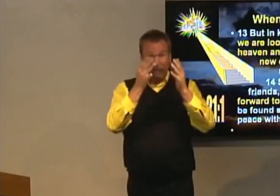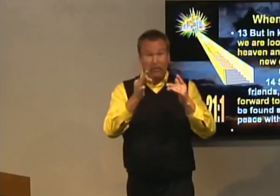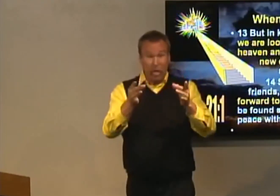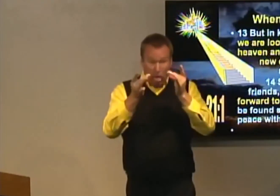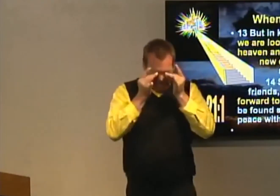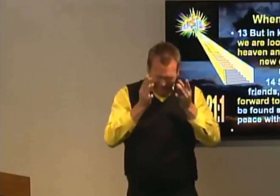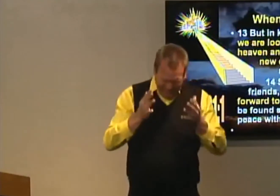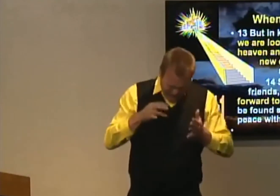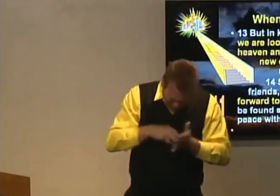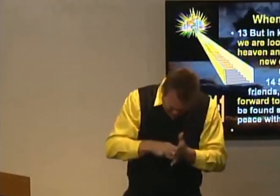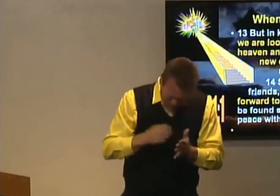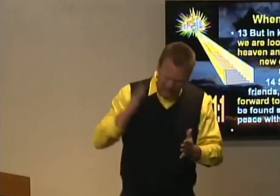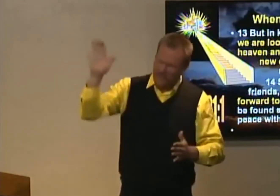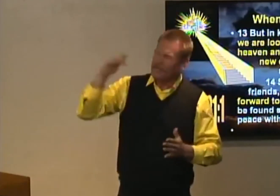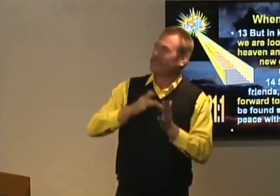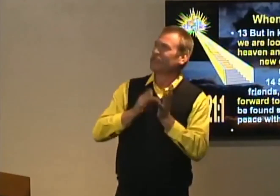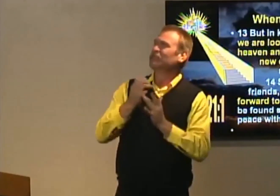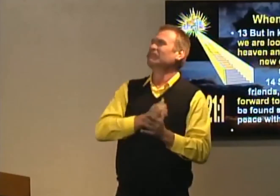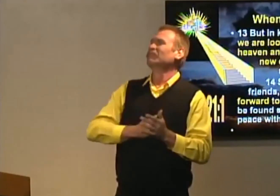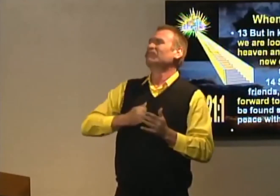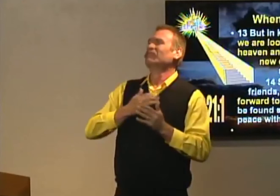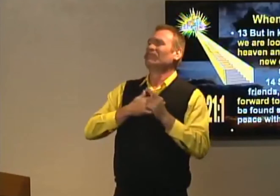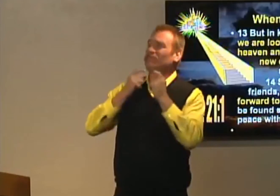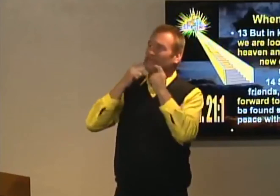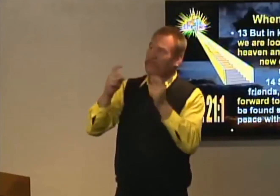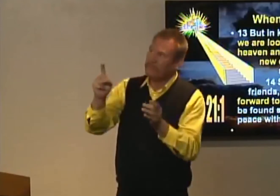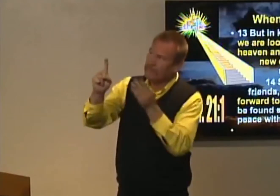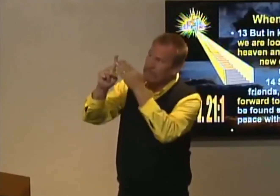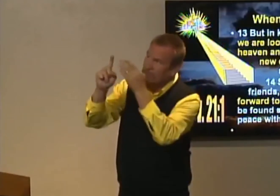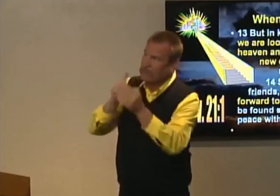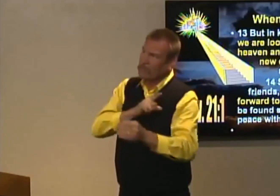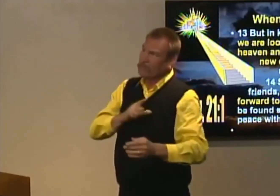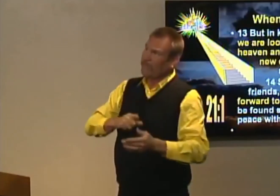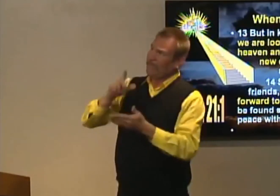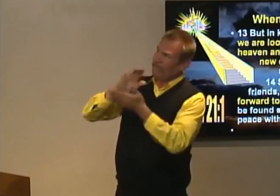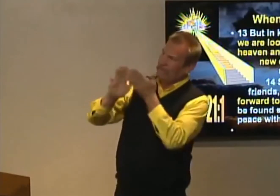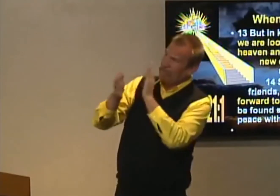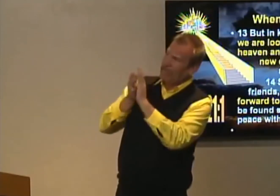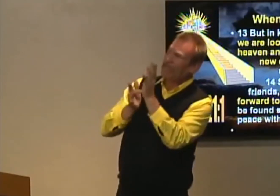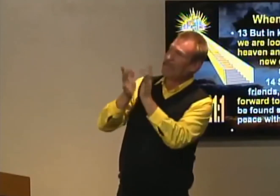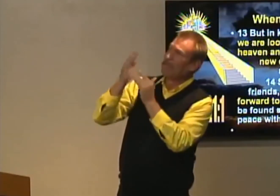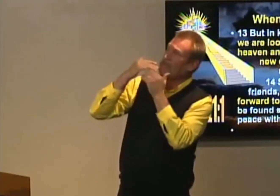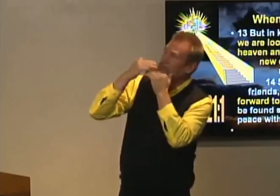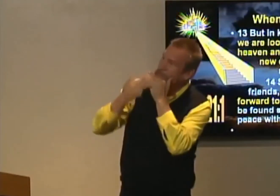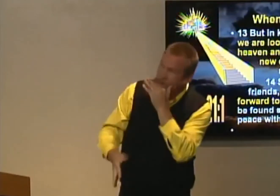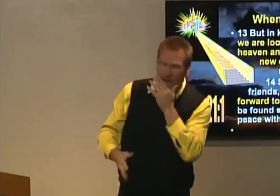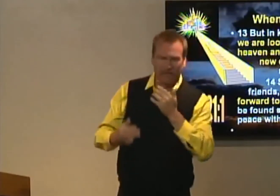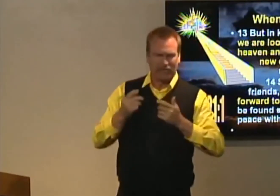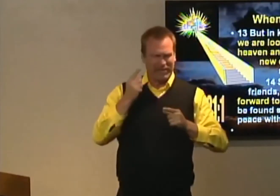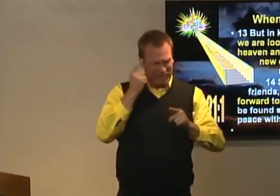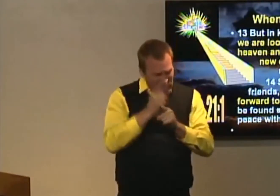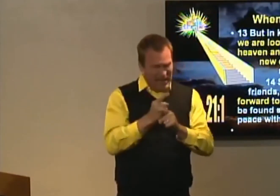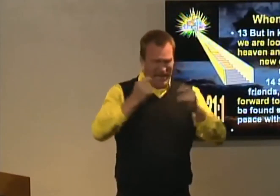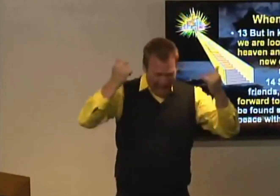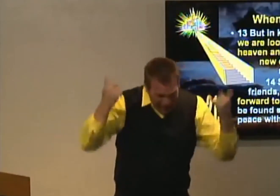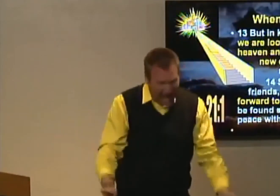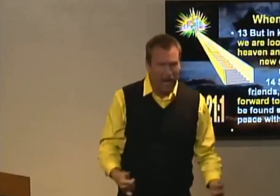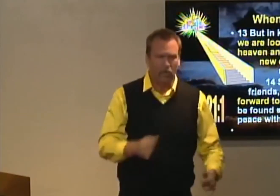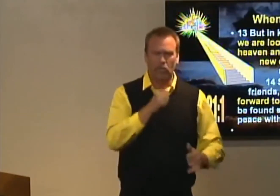your mind or your eyes or wherever. You need to fall to your knees and say, I am a sinner. Lord, forgive me my sins. Forgive me